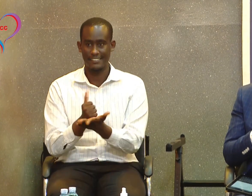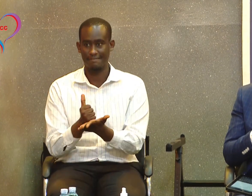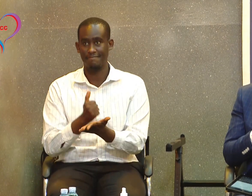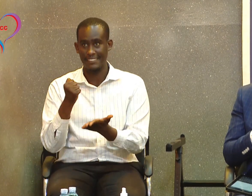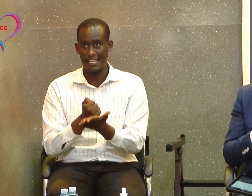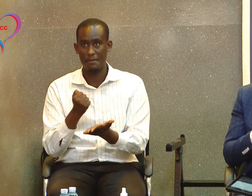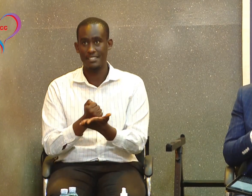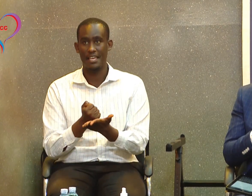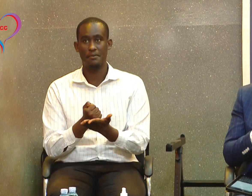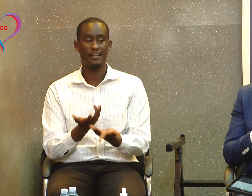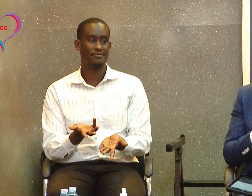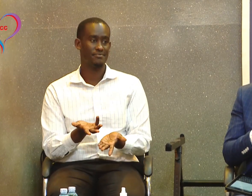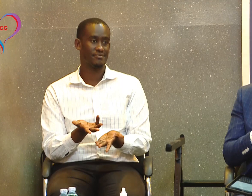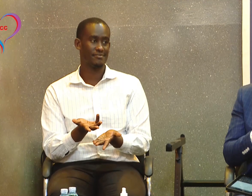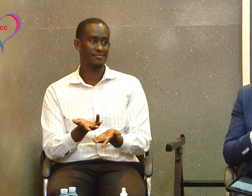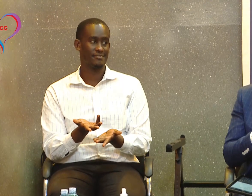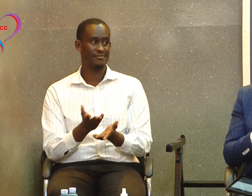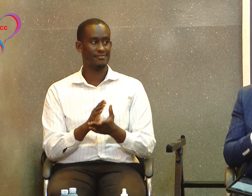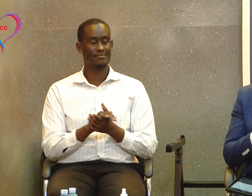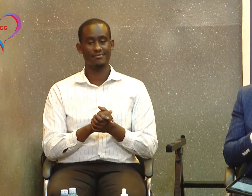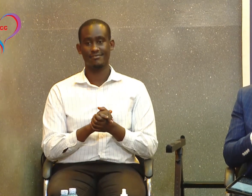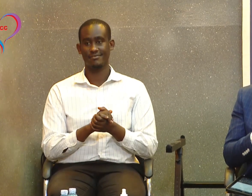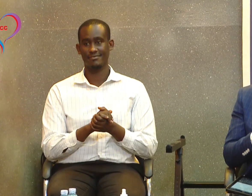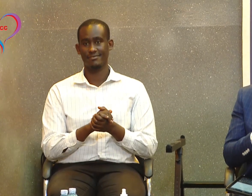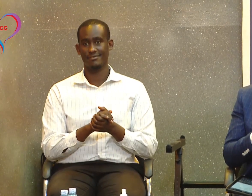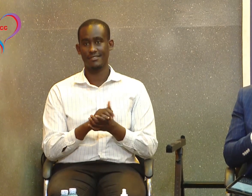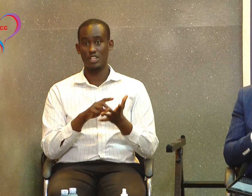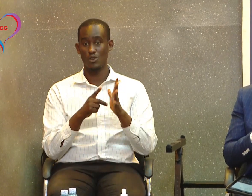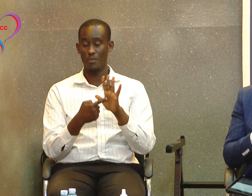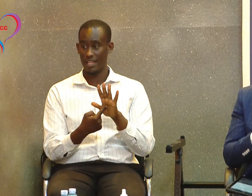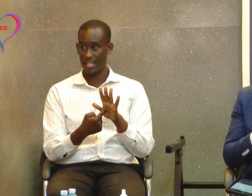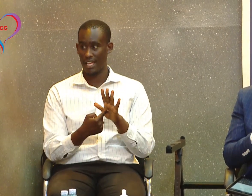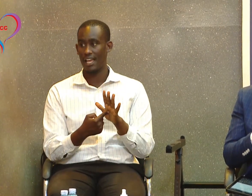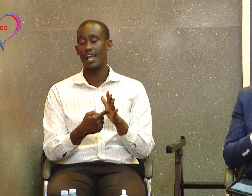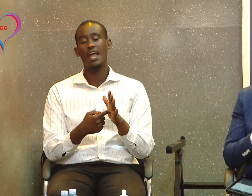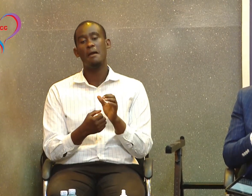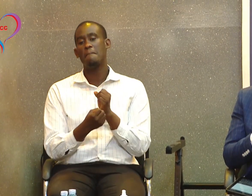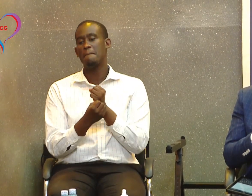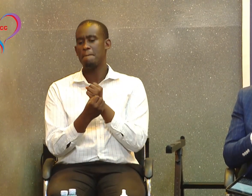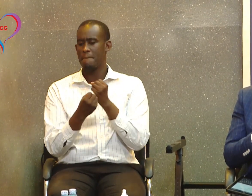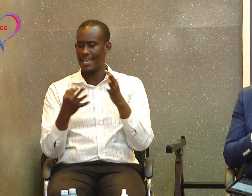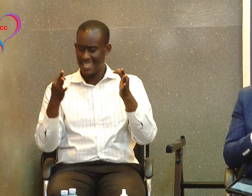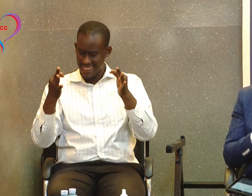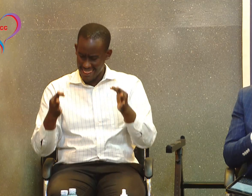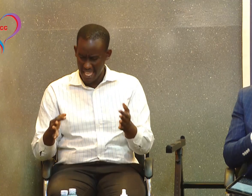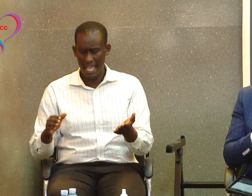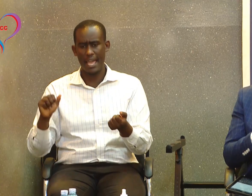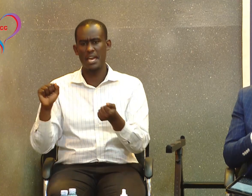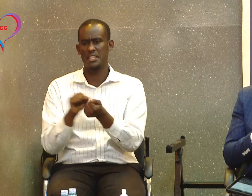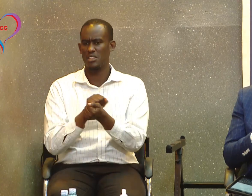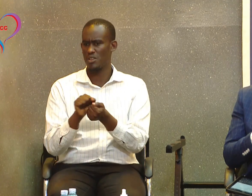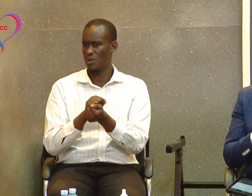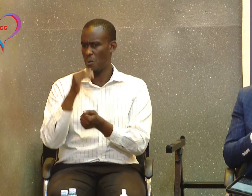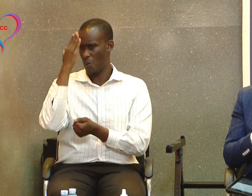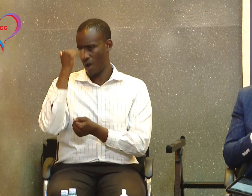they can use it as a pounding stick. So ensonga lwaki ebintu bingi byononeddwa kubanga babiyina tebamanyi mugaso